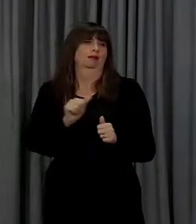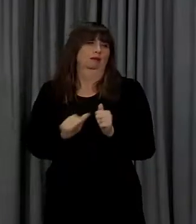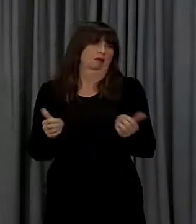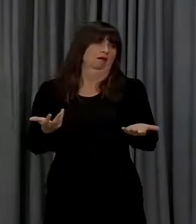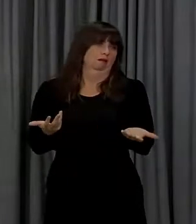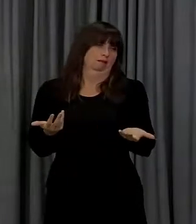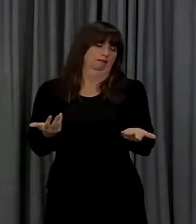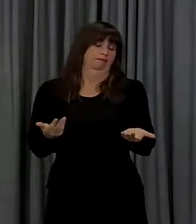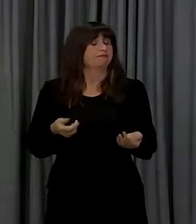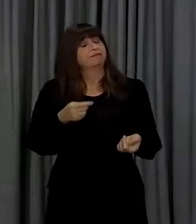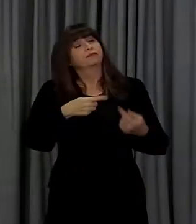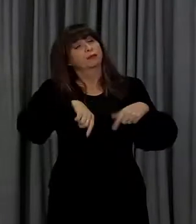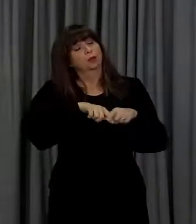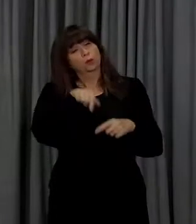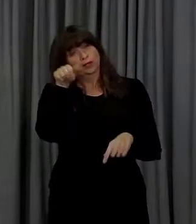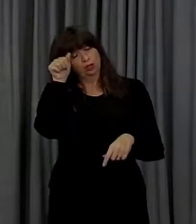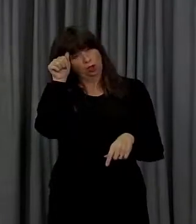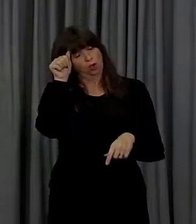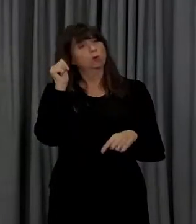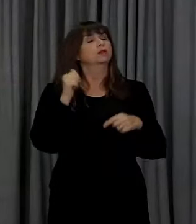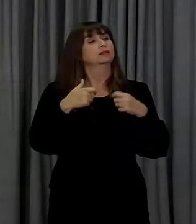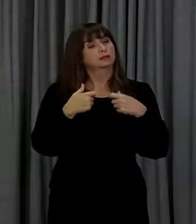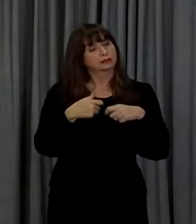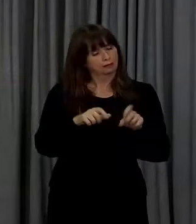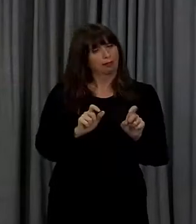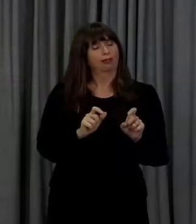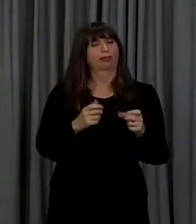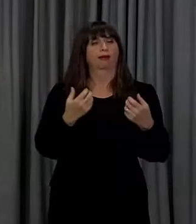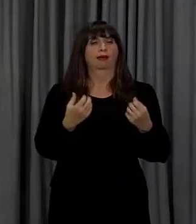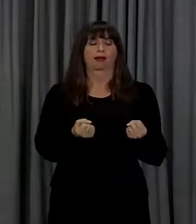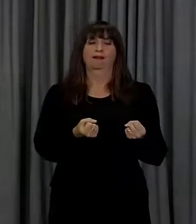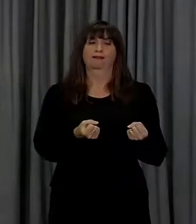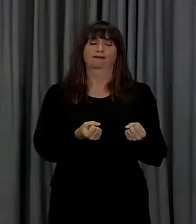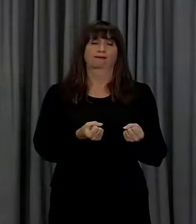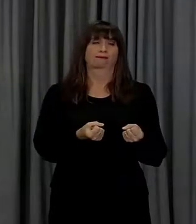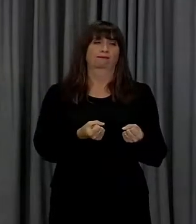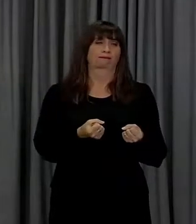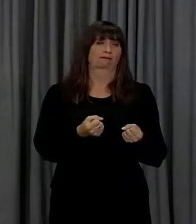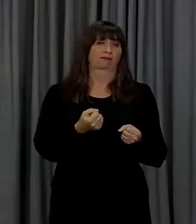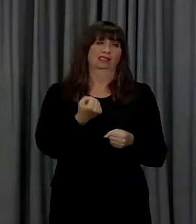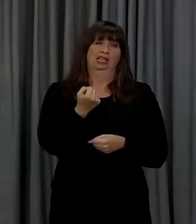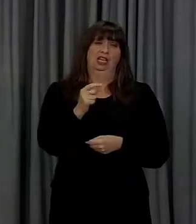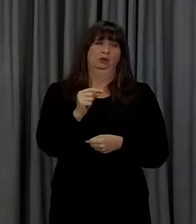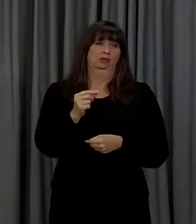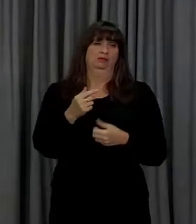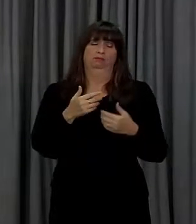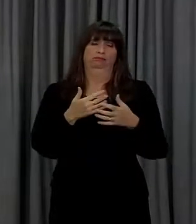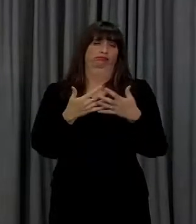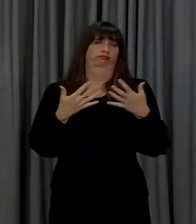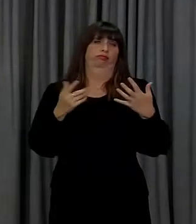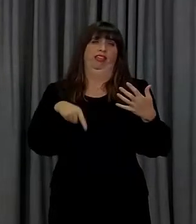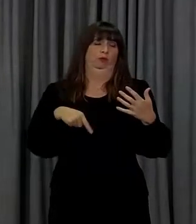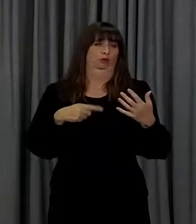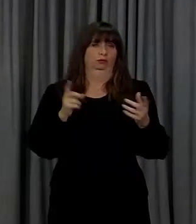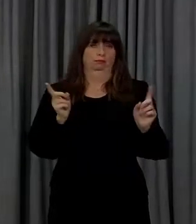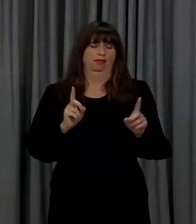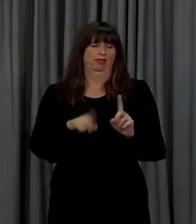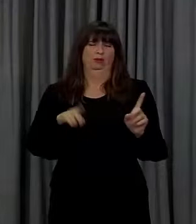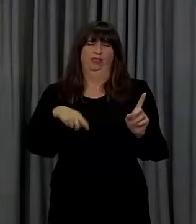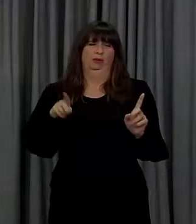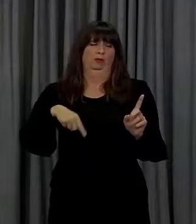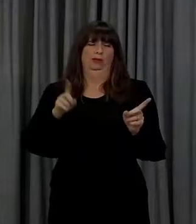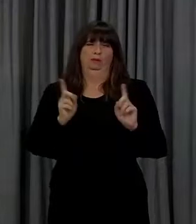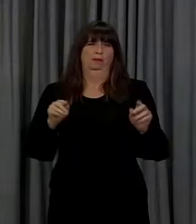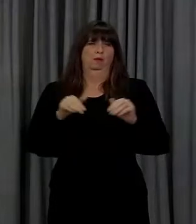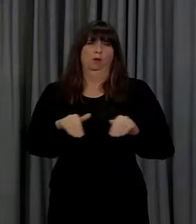So we know that there are still tens of thousands of people waiting for those outpatient appointments, more